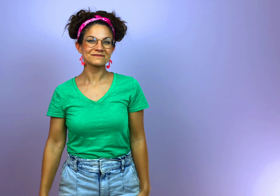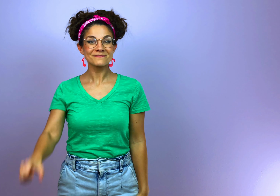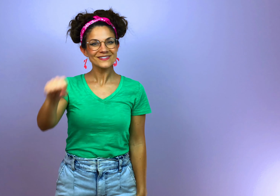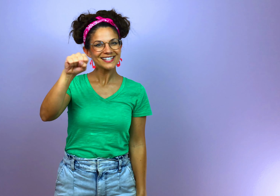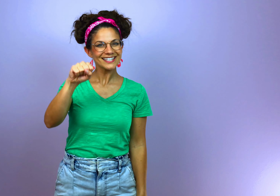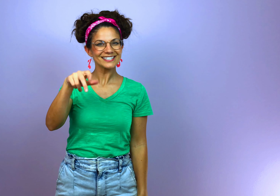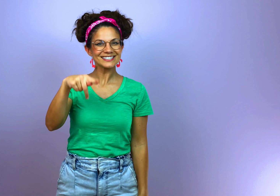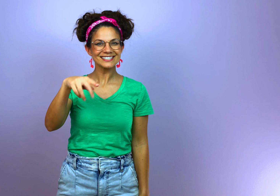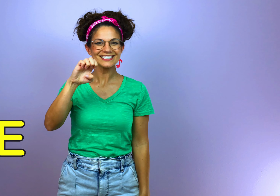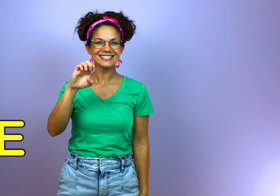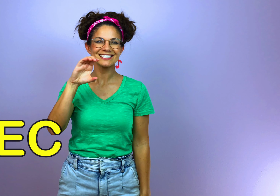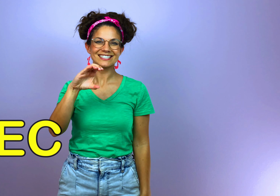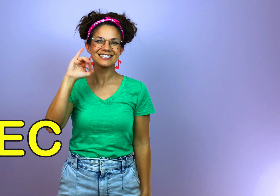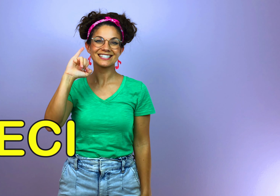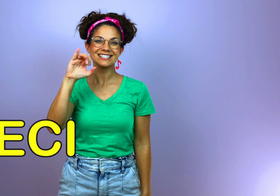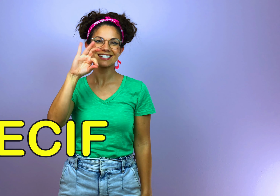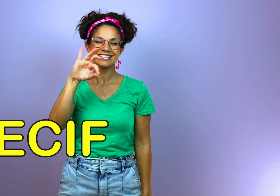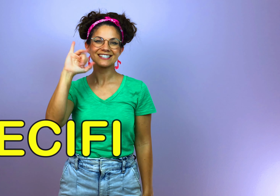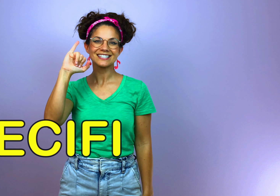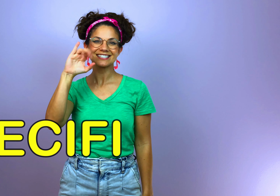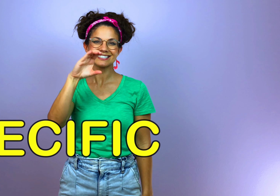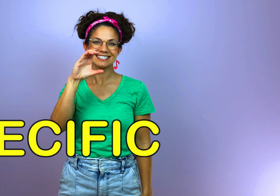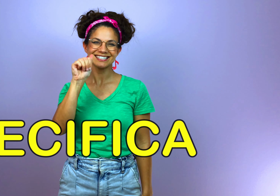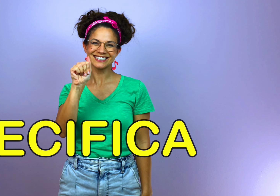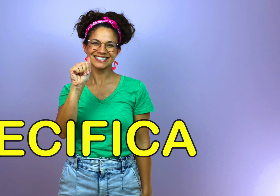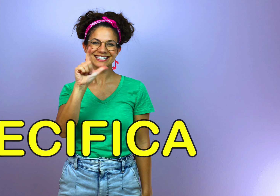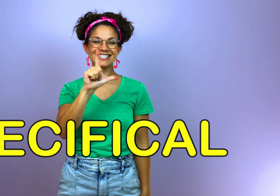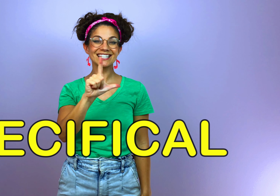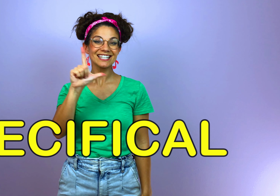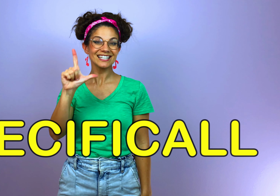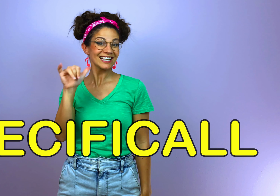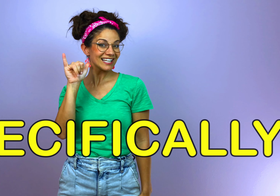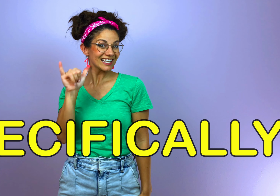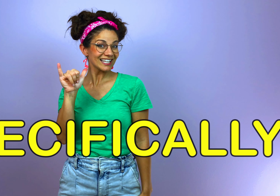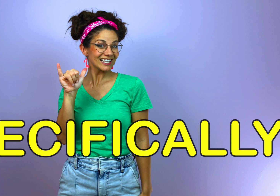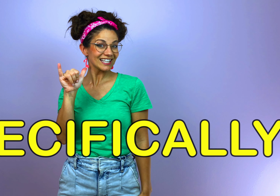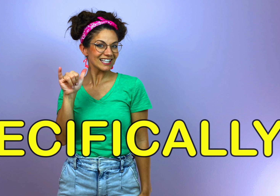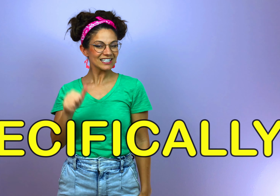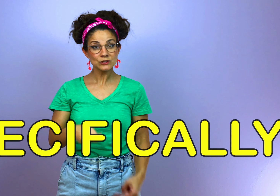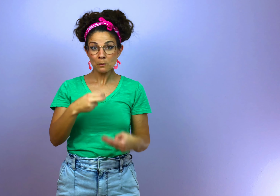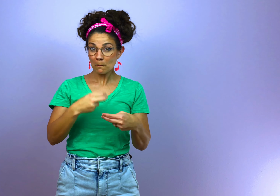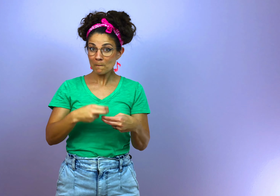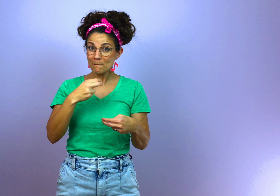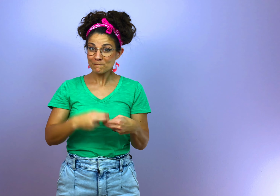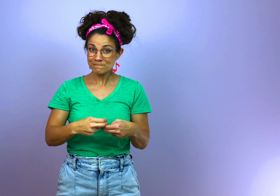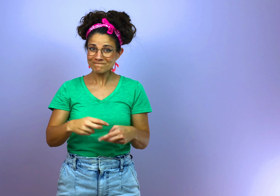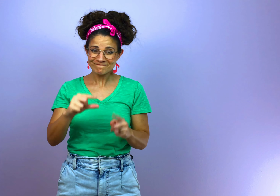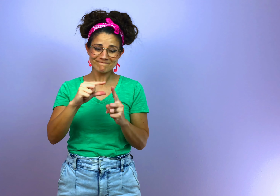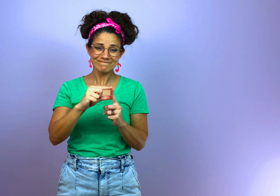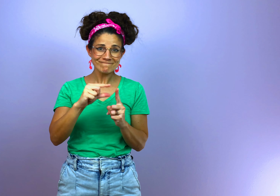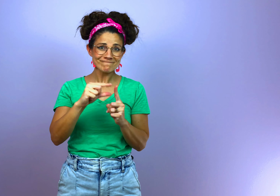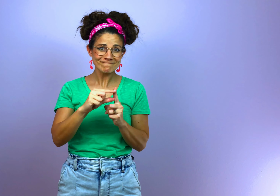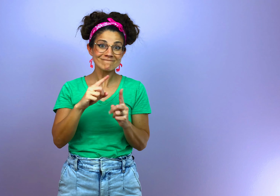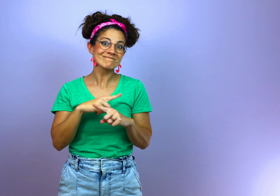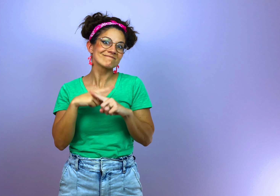S-P-E-C-I-F-I-C-A-L-L-Y Specifically, it's hard to